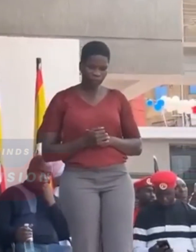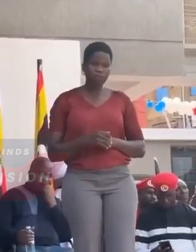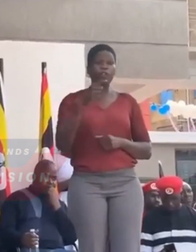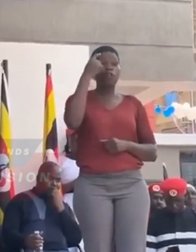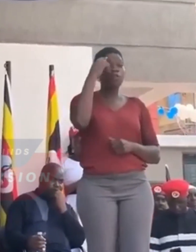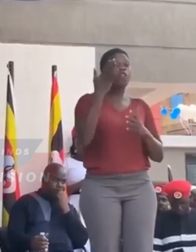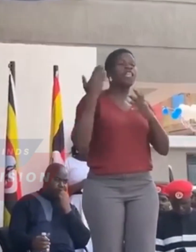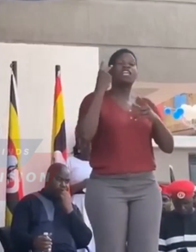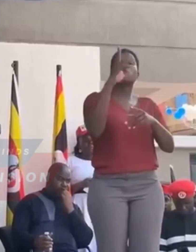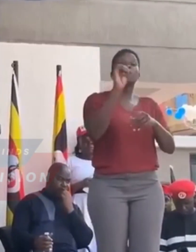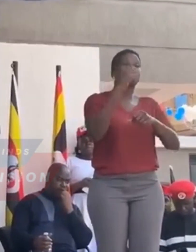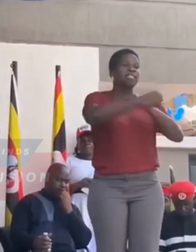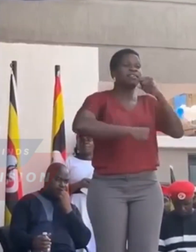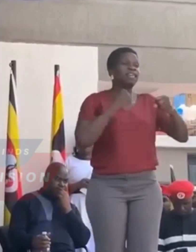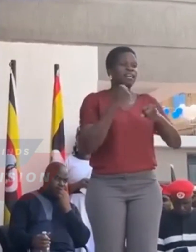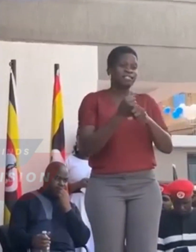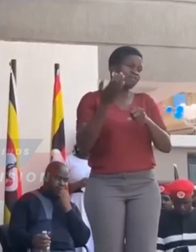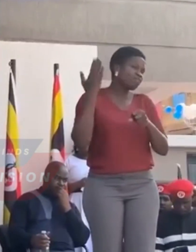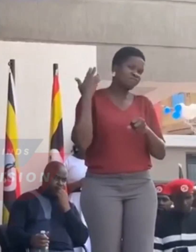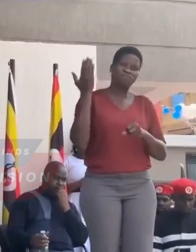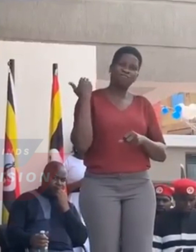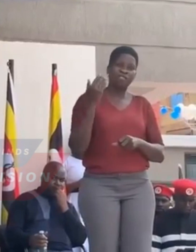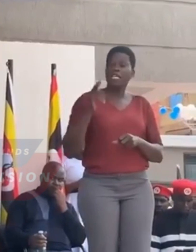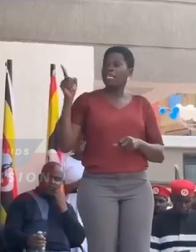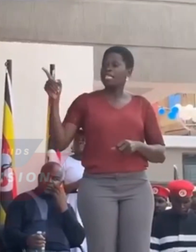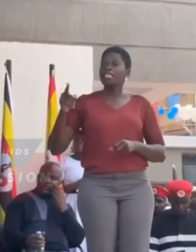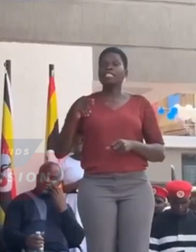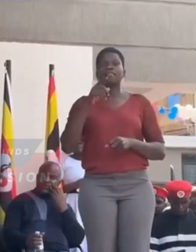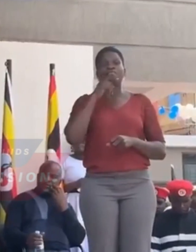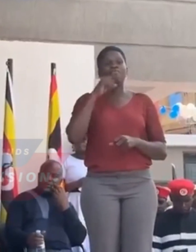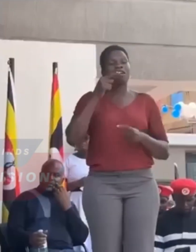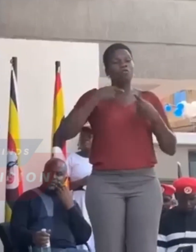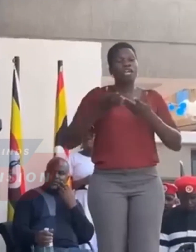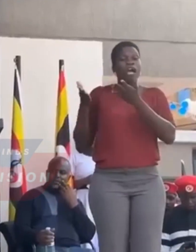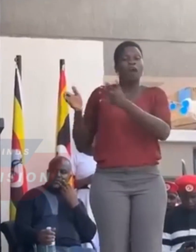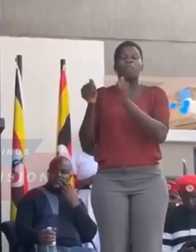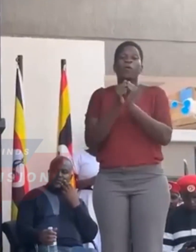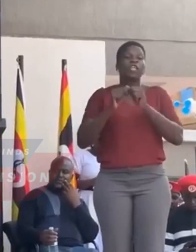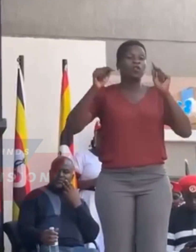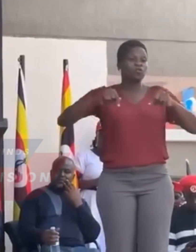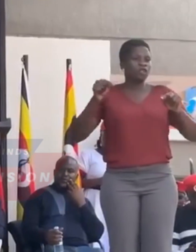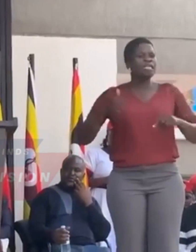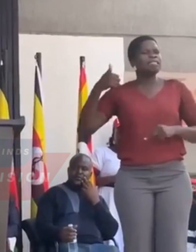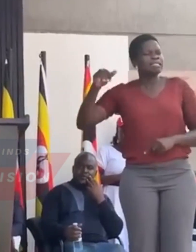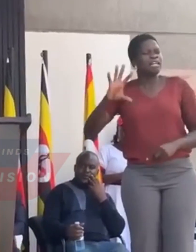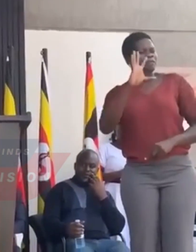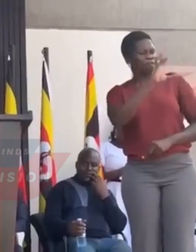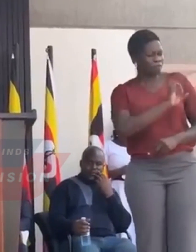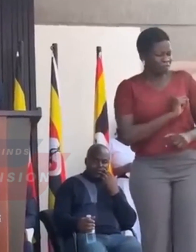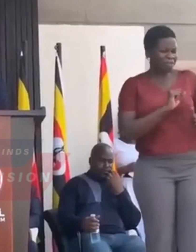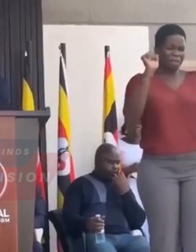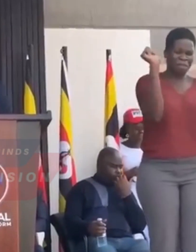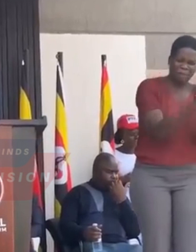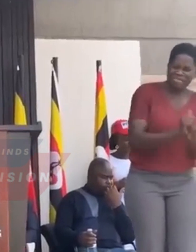For the last 20 years, ladies and gentlemen, this giant that we have in our midst today has endured